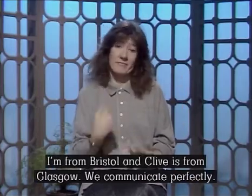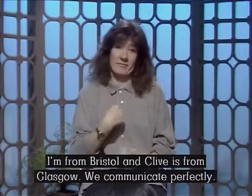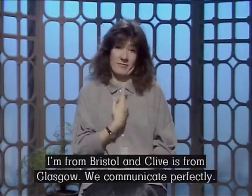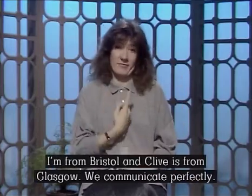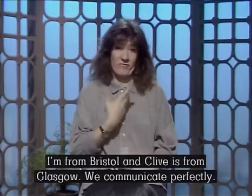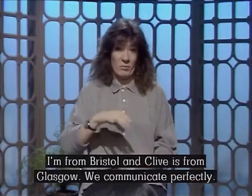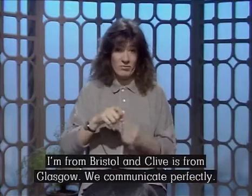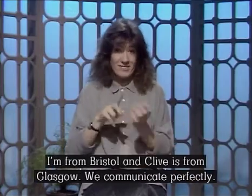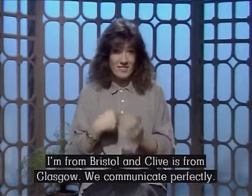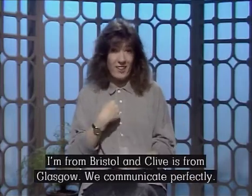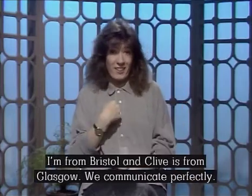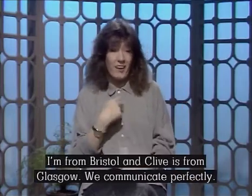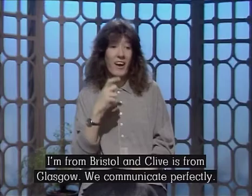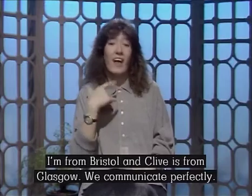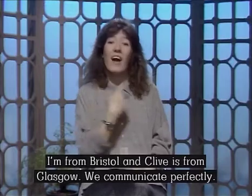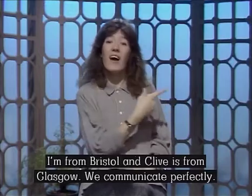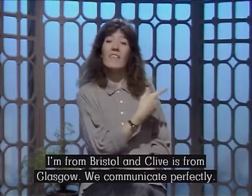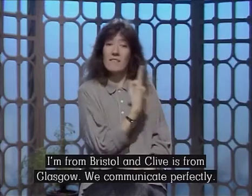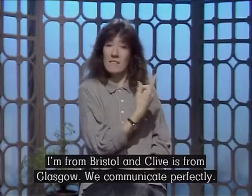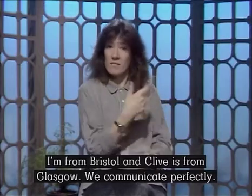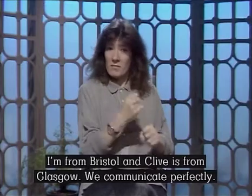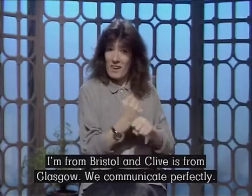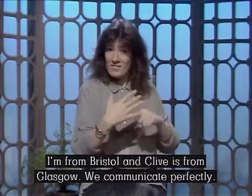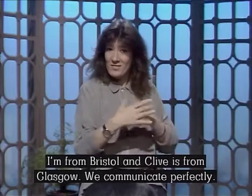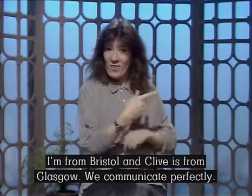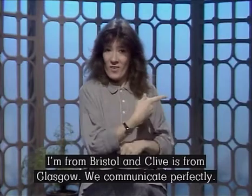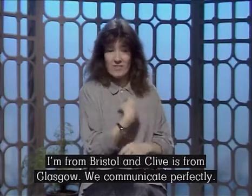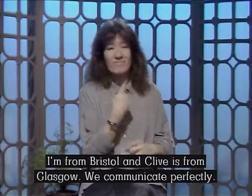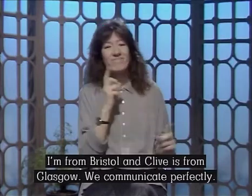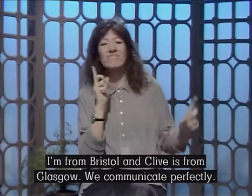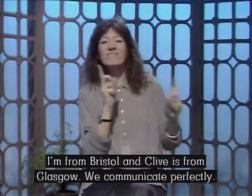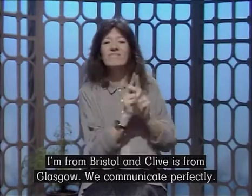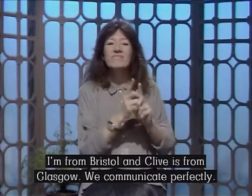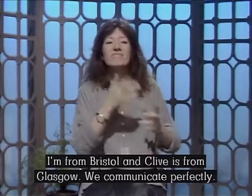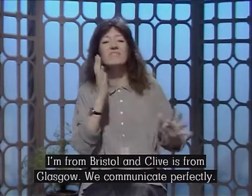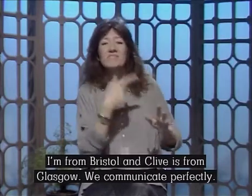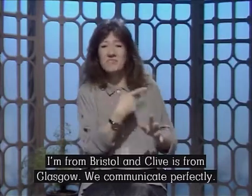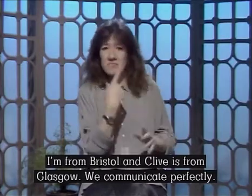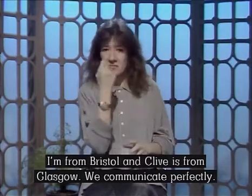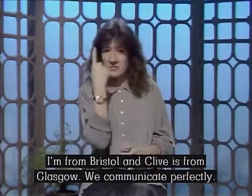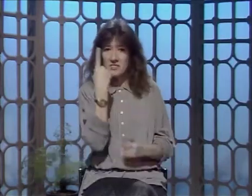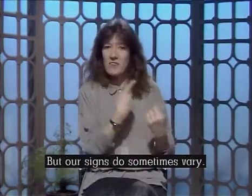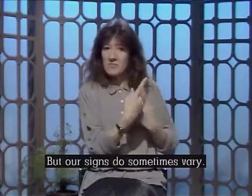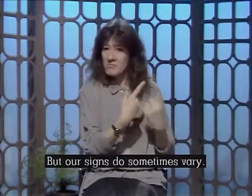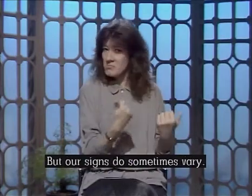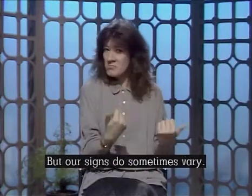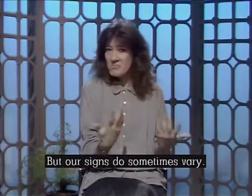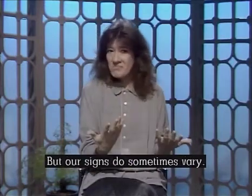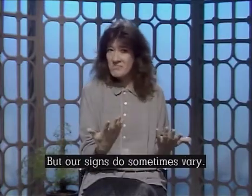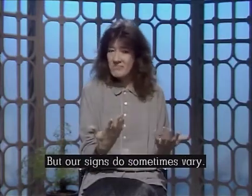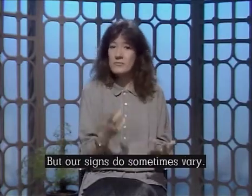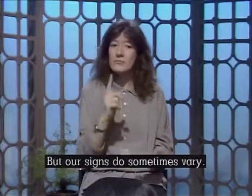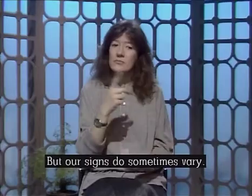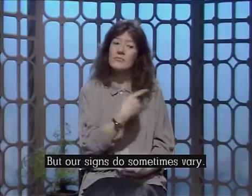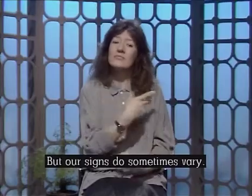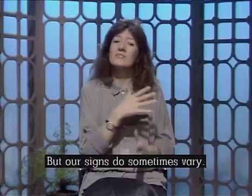Well, I'm from Bristol and Clive is from Glasgow. We can understand each other perfectly, but our signs are sometimes